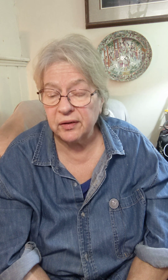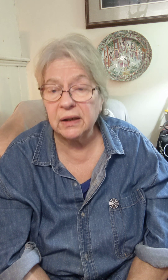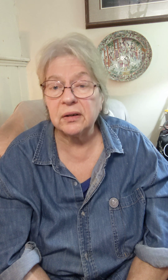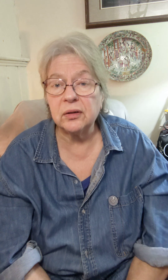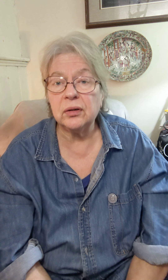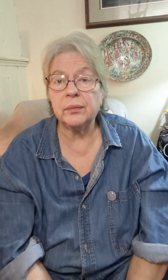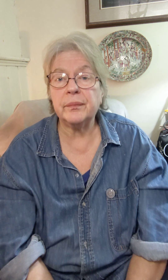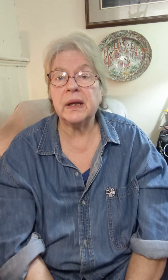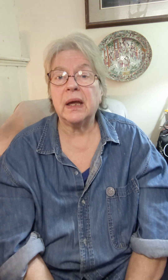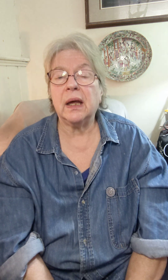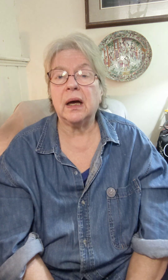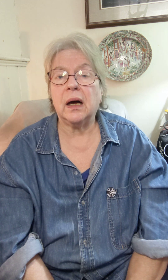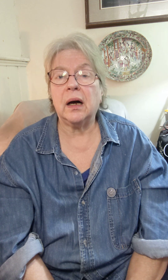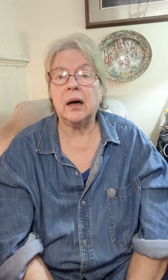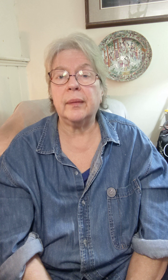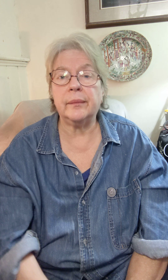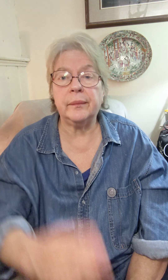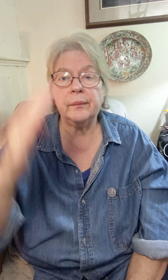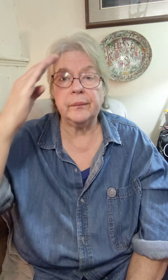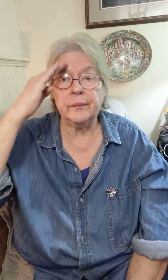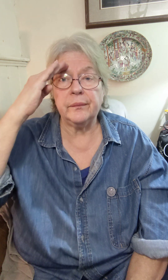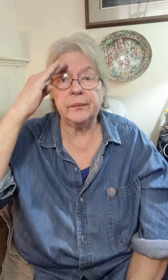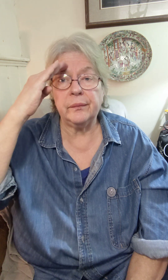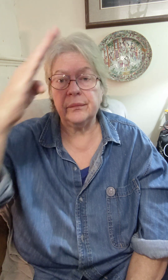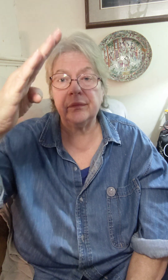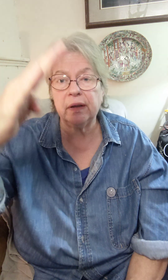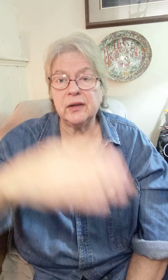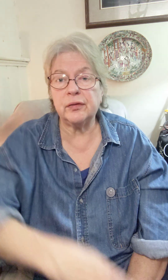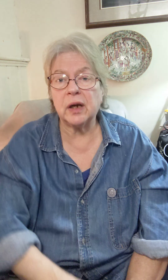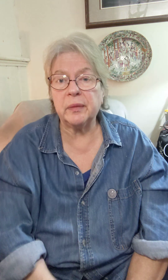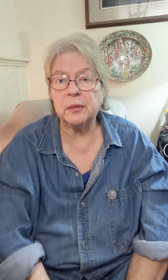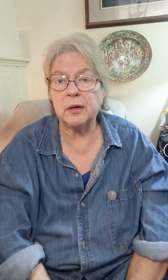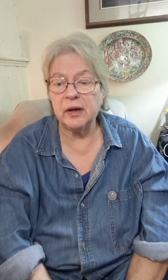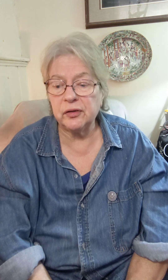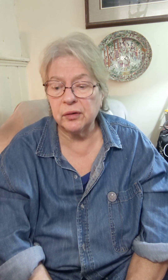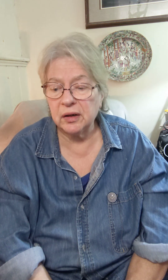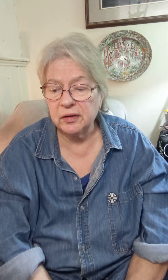it. Um, Thanks for coming to my restaurant.